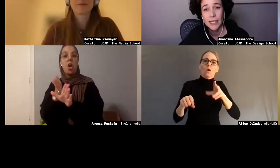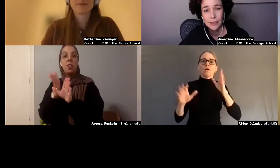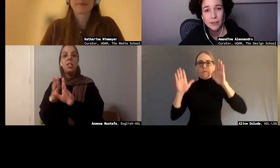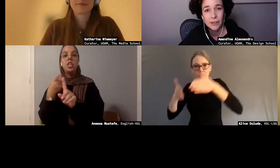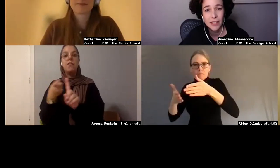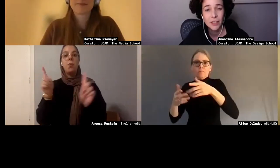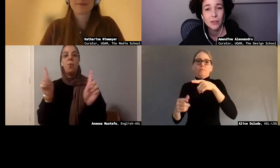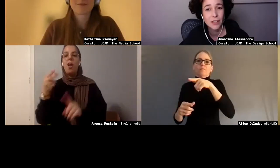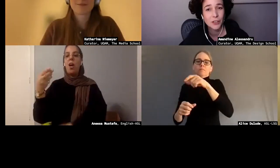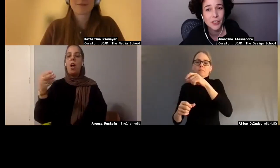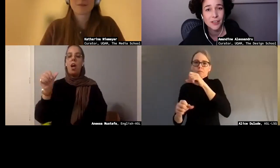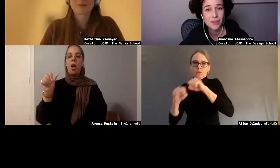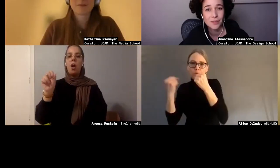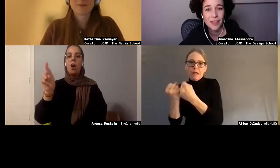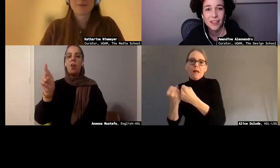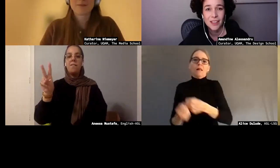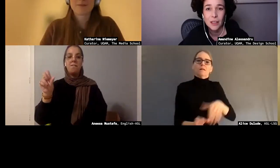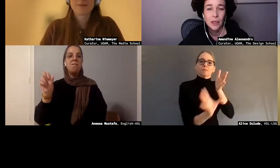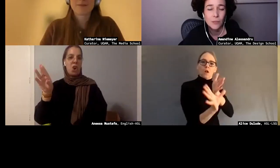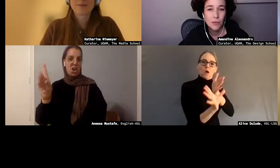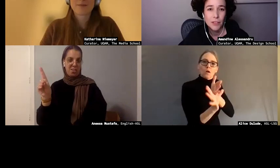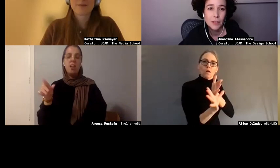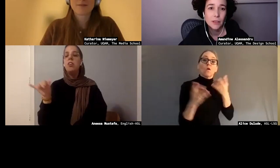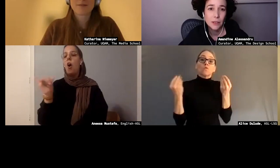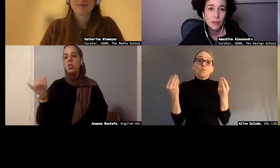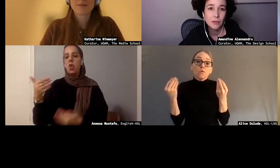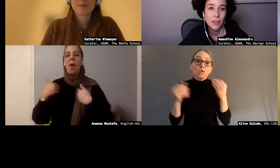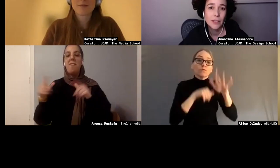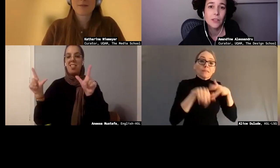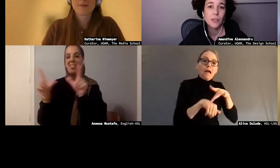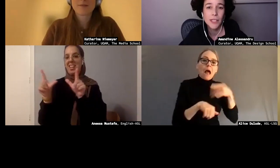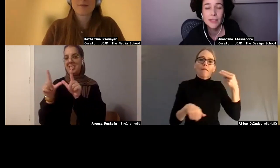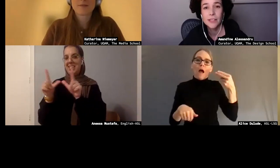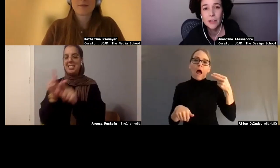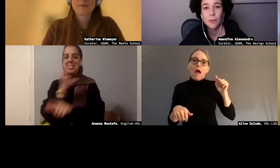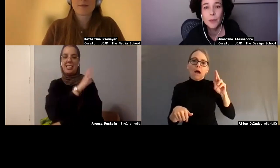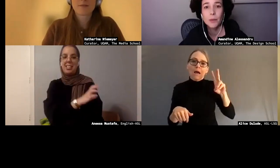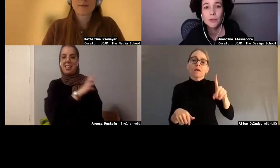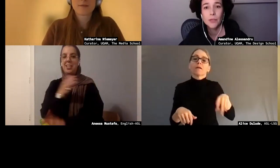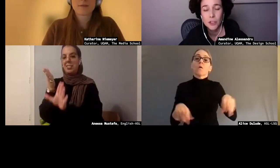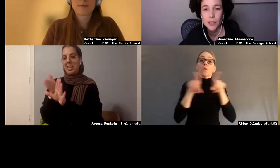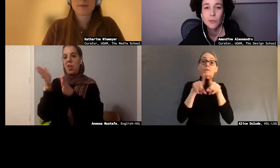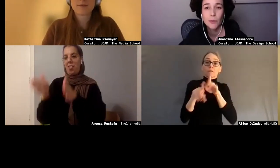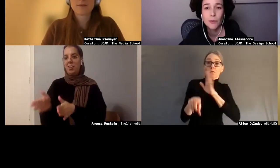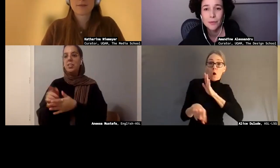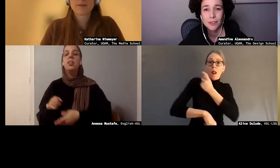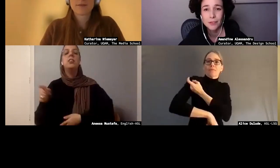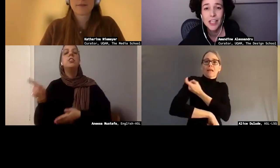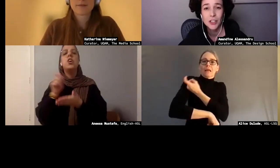a licensed clinical psychologist. Professor Turkle writes on the subjective side of people's relationships